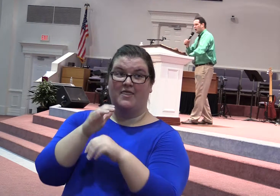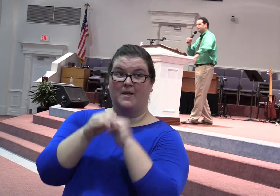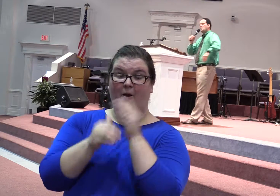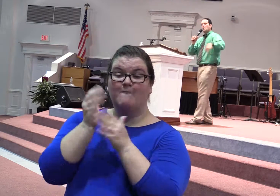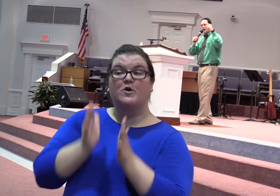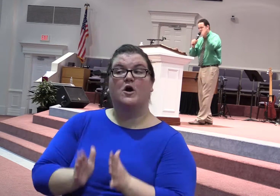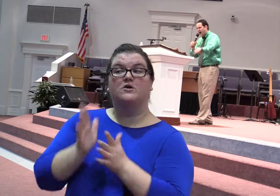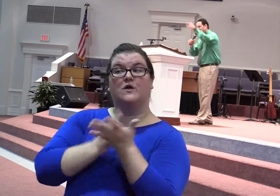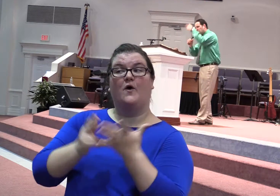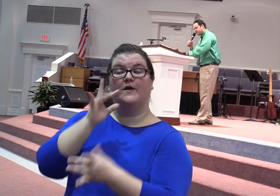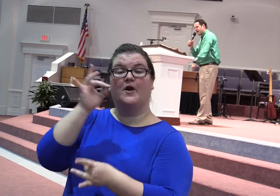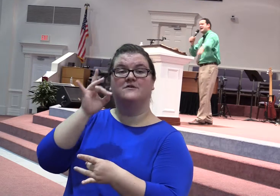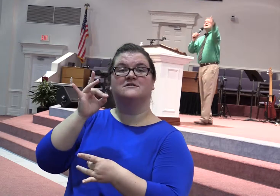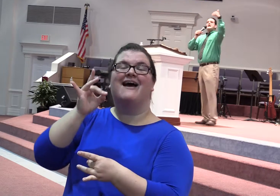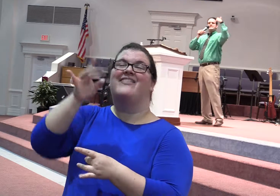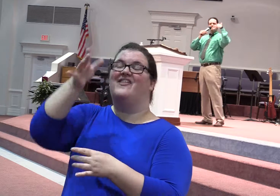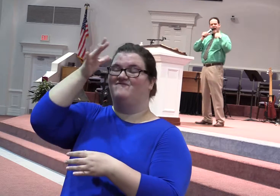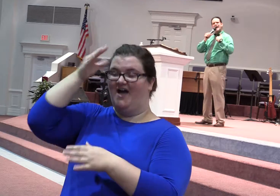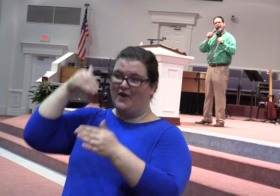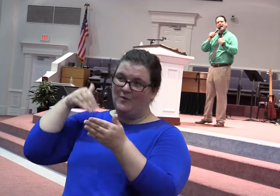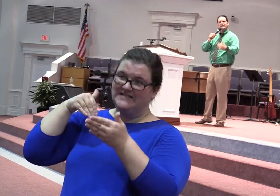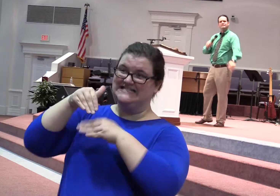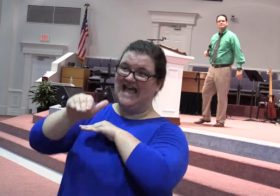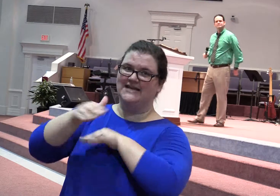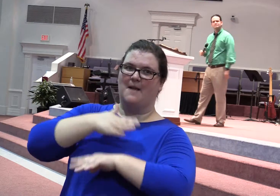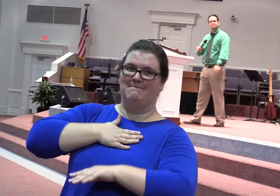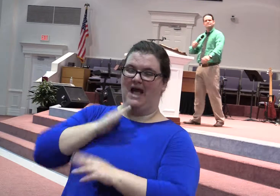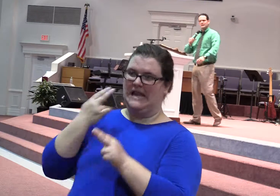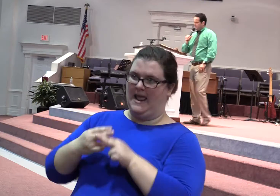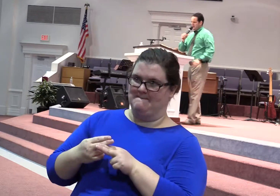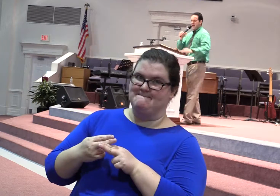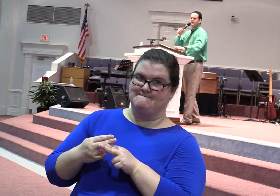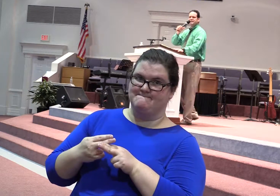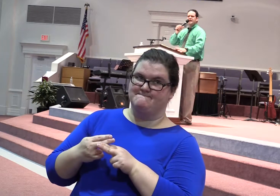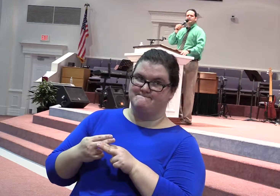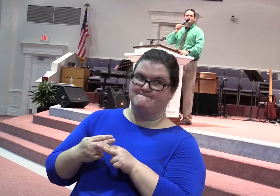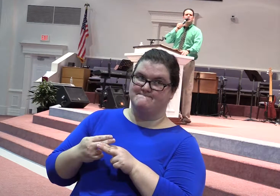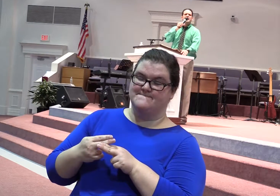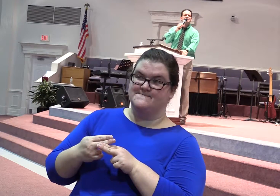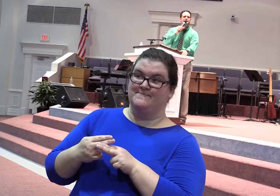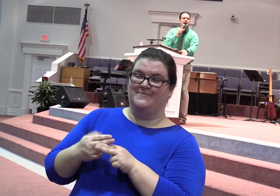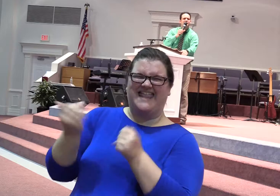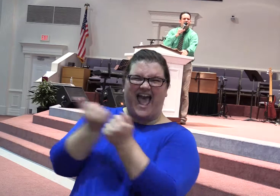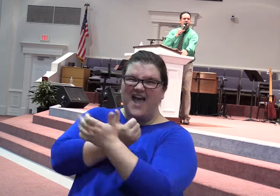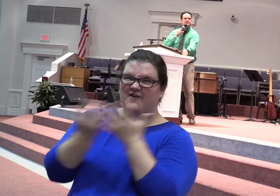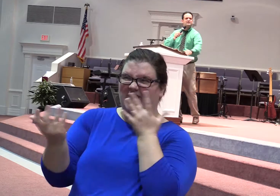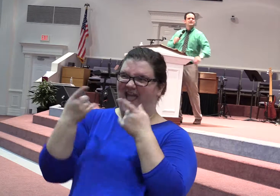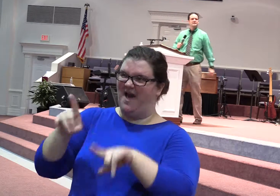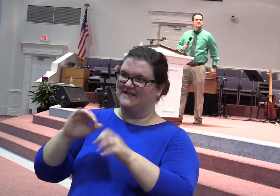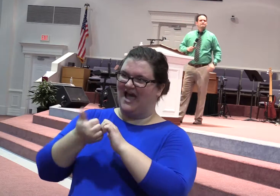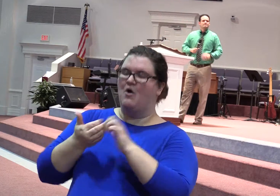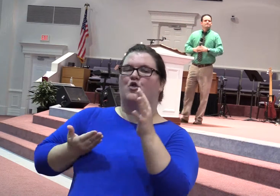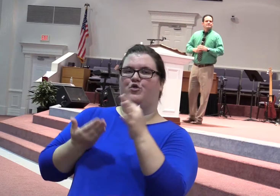Holy Ghost, whom the Father will say in my name. See, everything is through the name of Jesus.